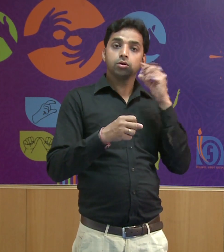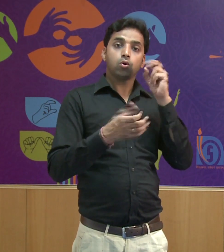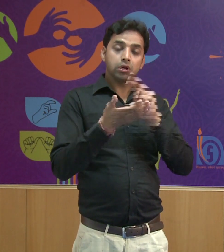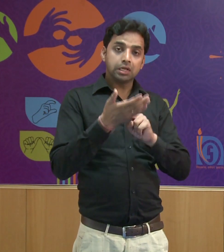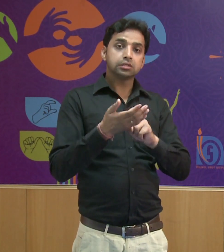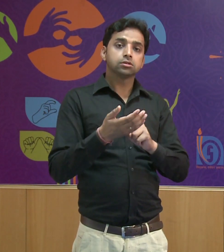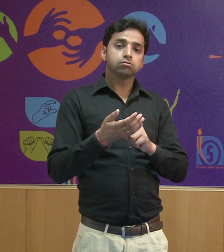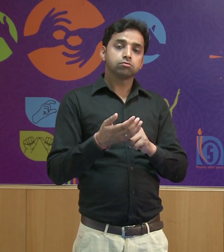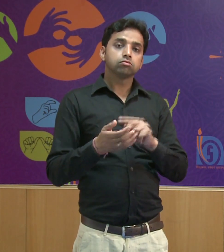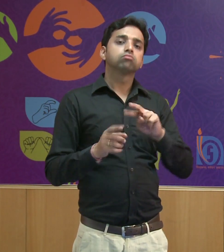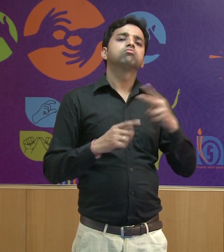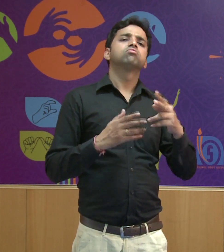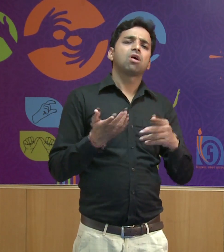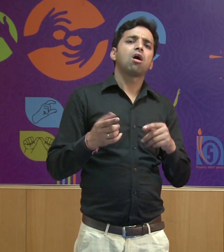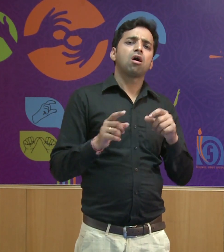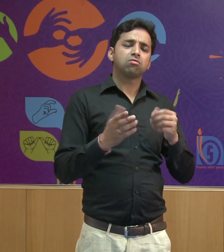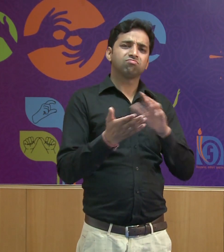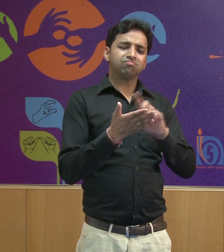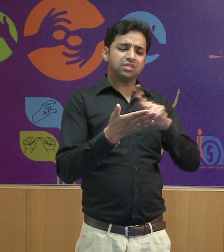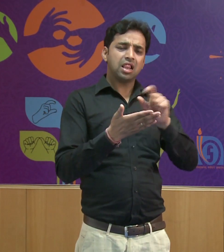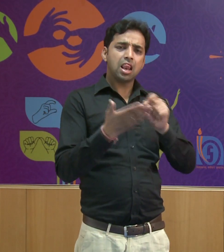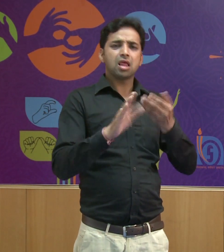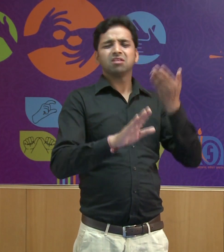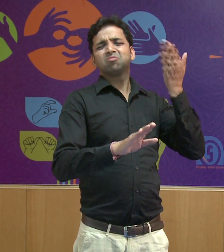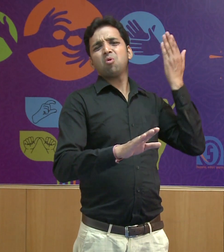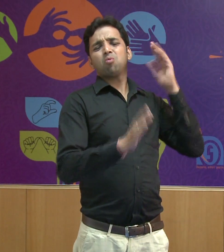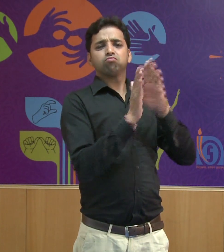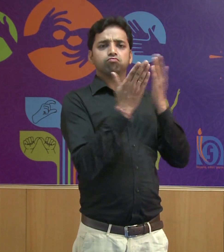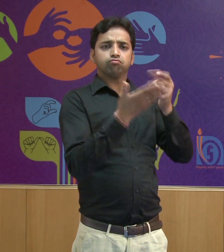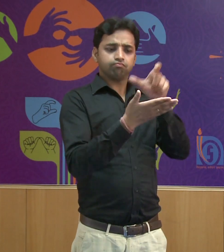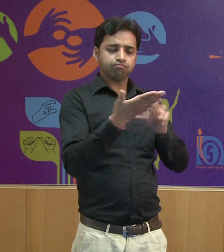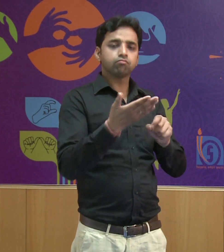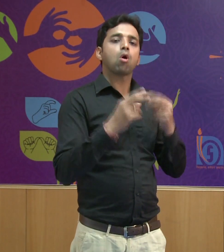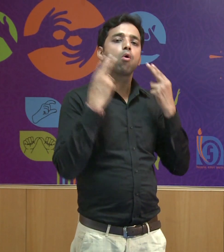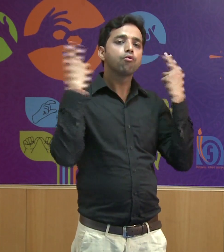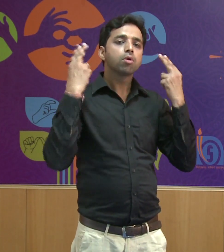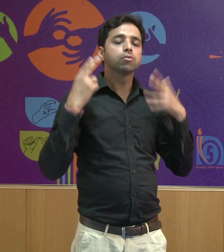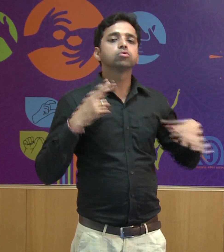art and literature became famous all over the world.